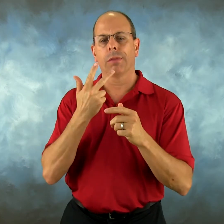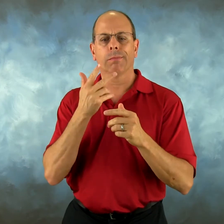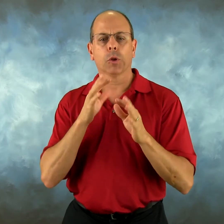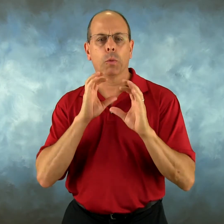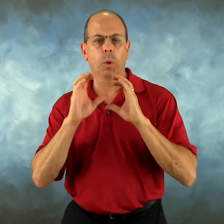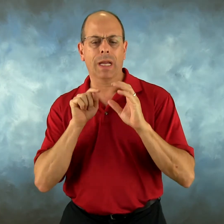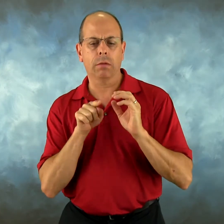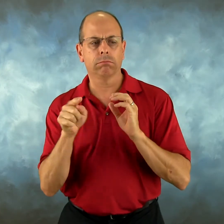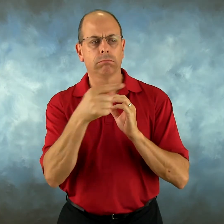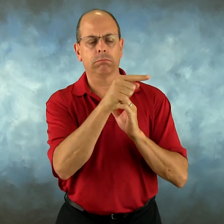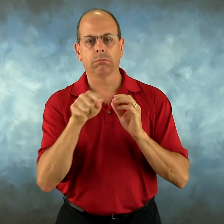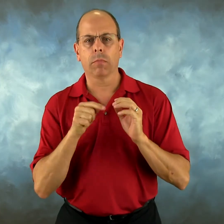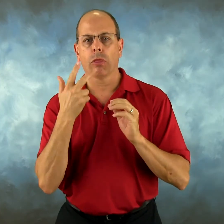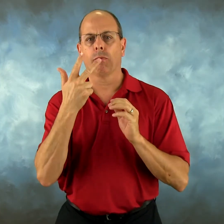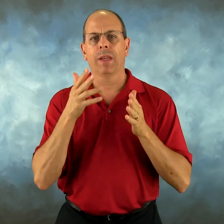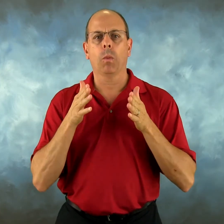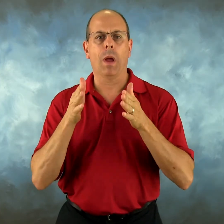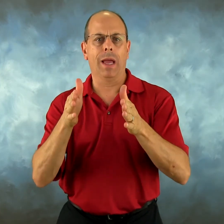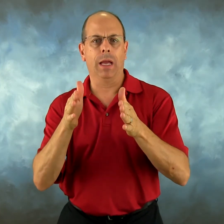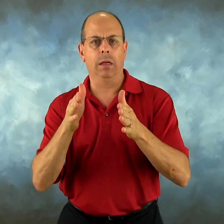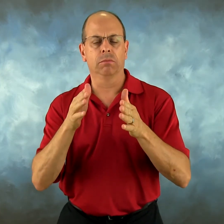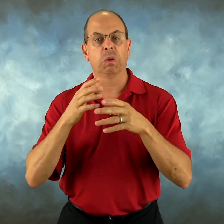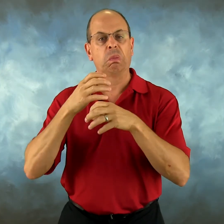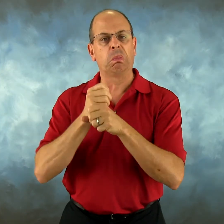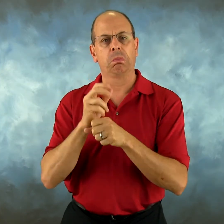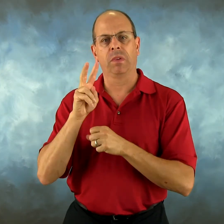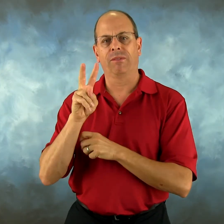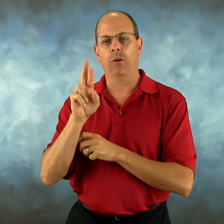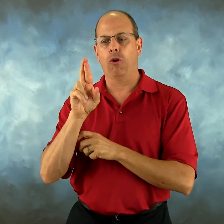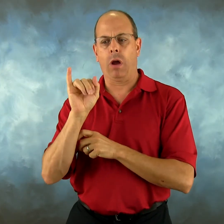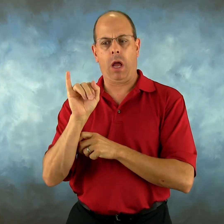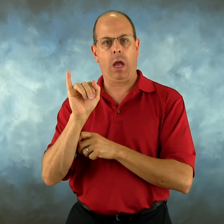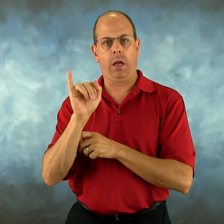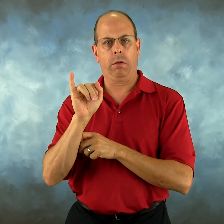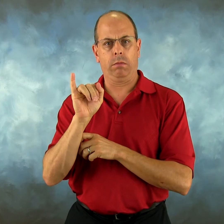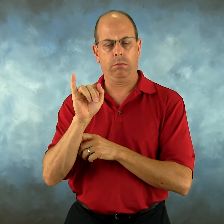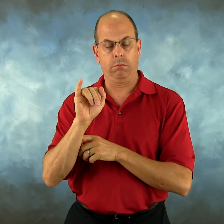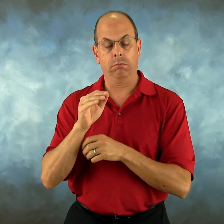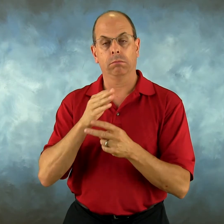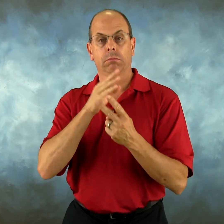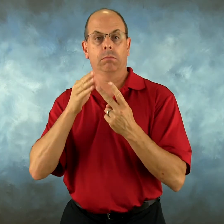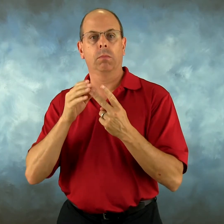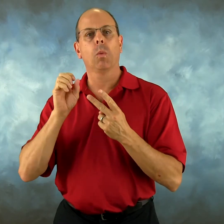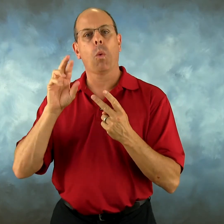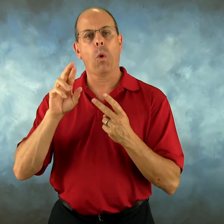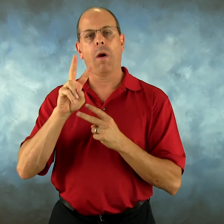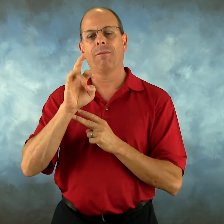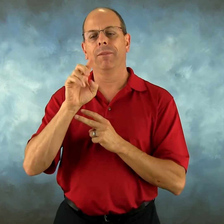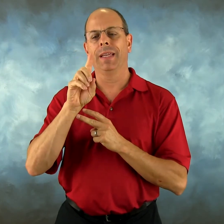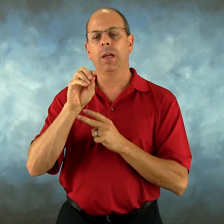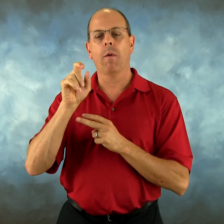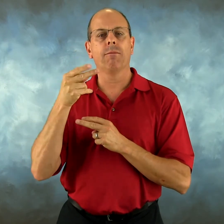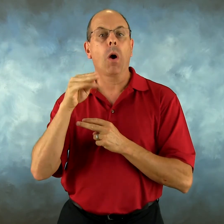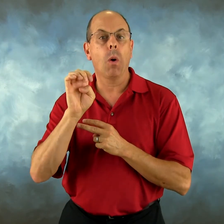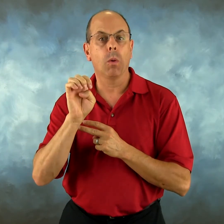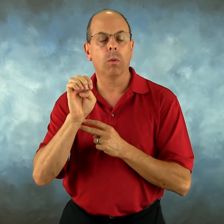a video relay system, which is a third-party live internet video